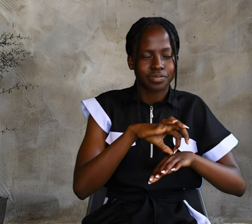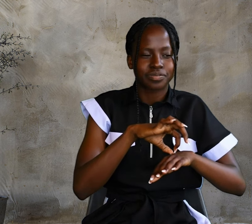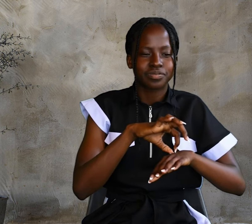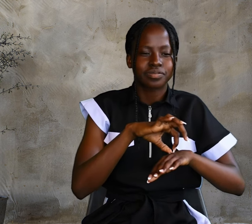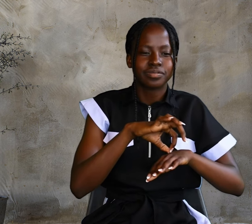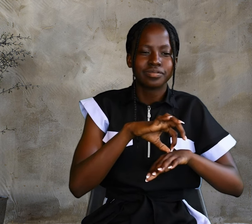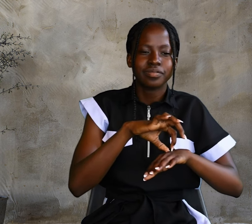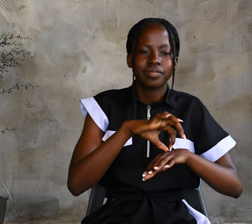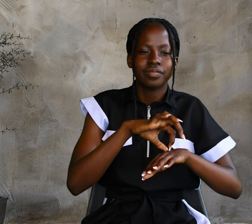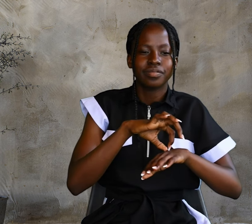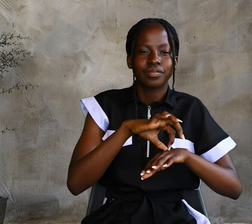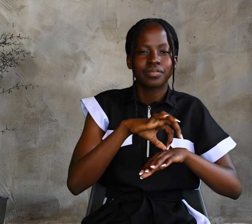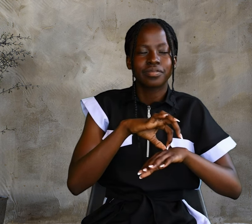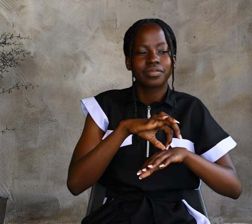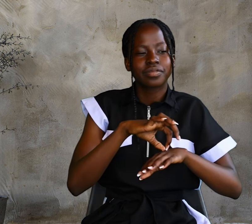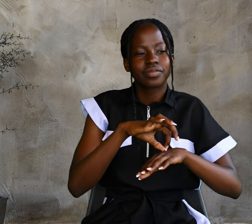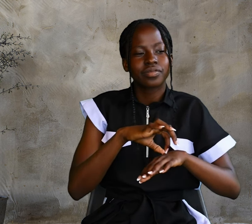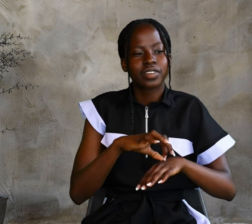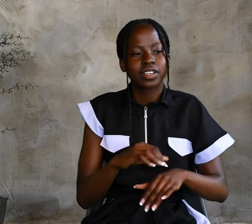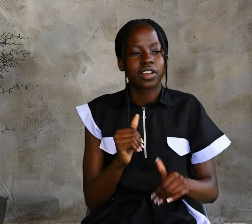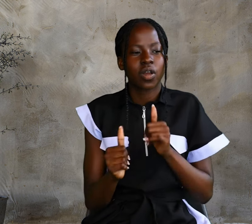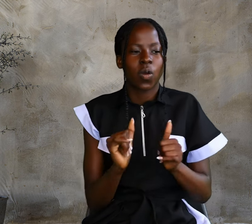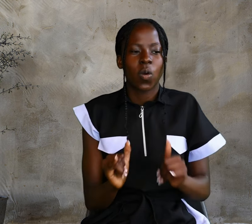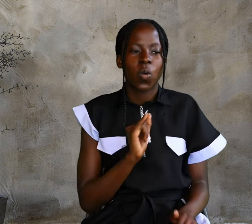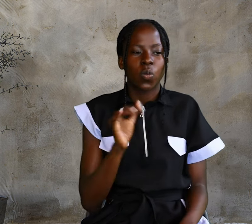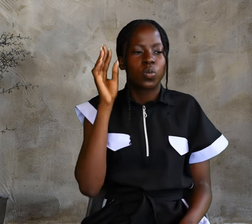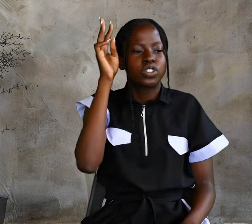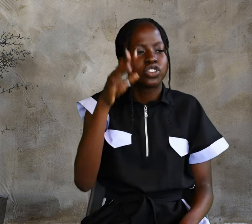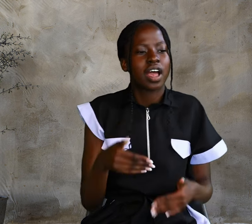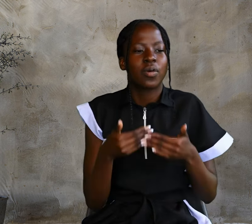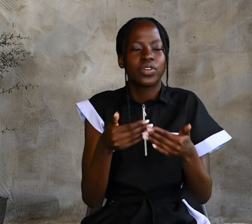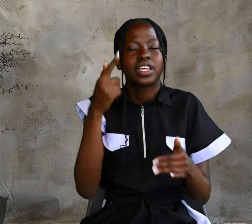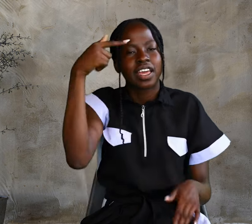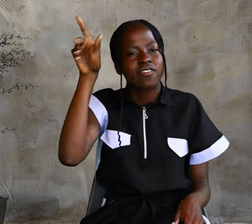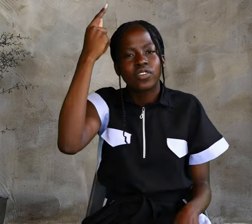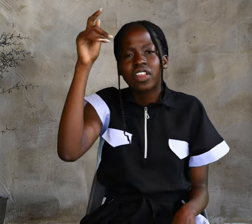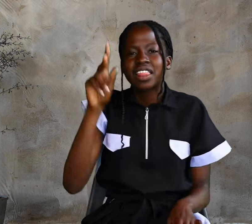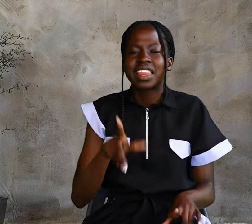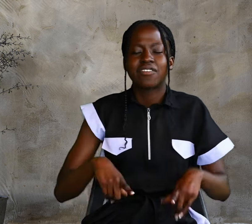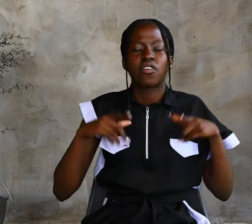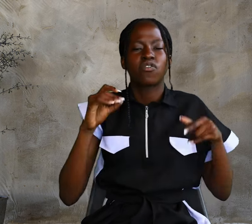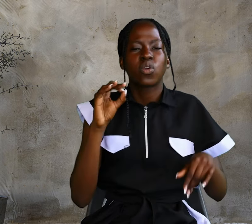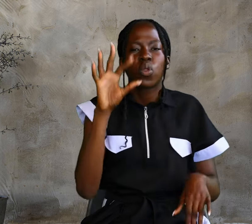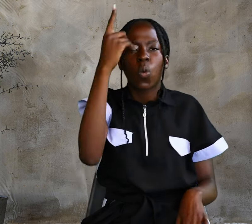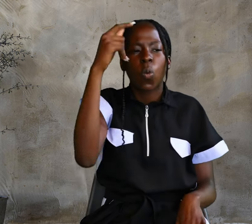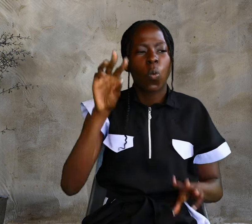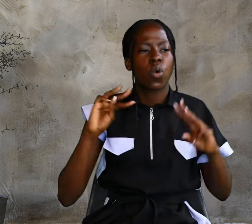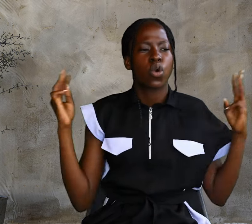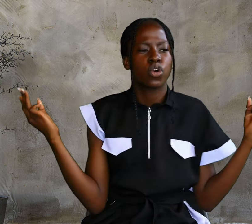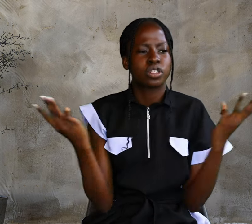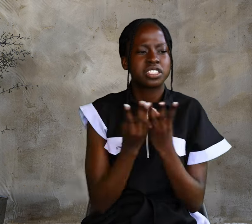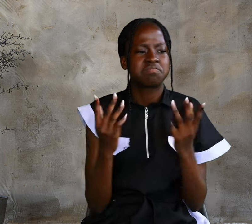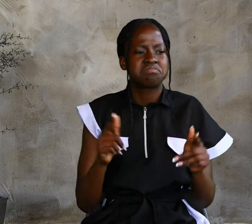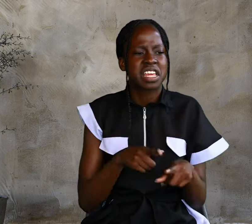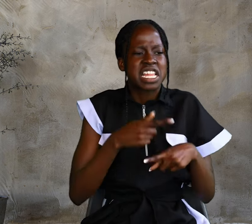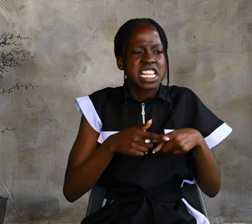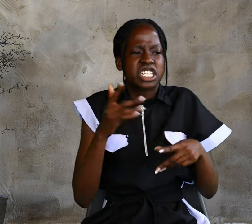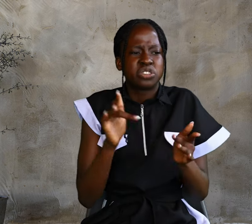This bread is my flesh which I will give for the life of the world. Then the Jews